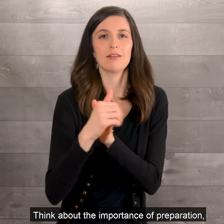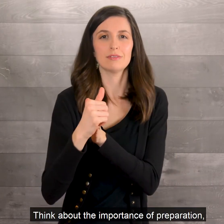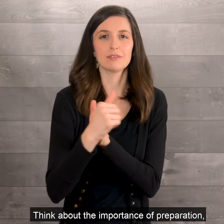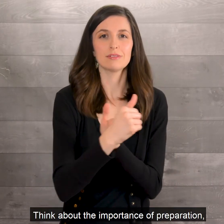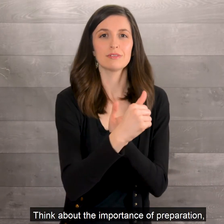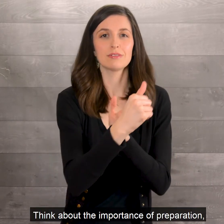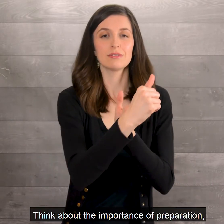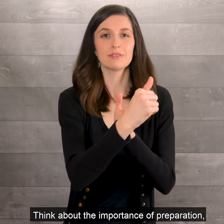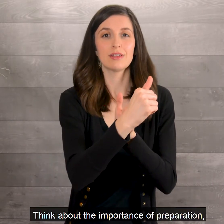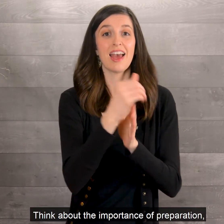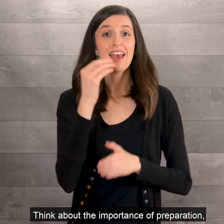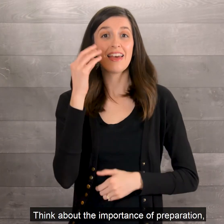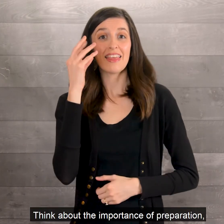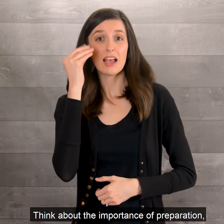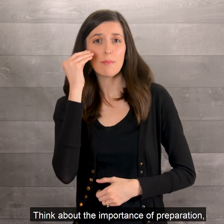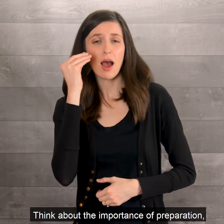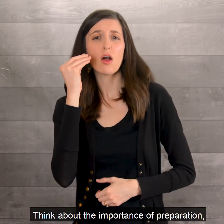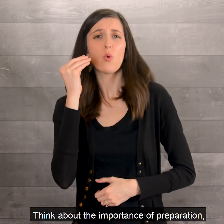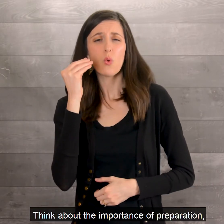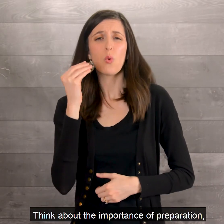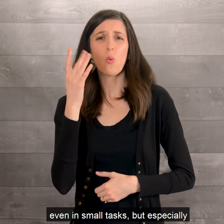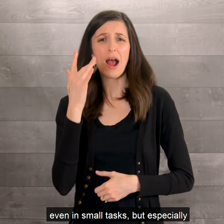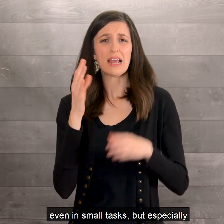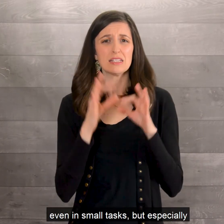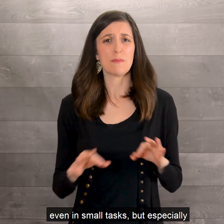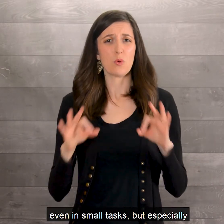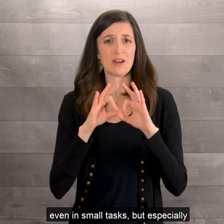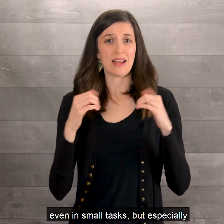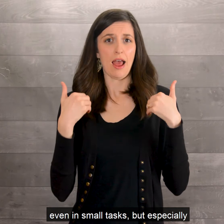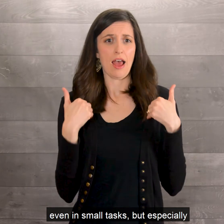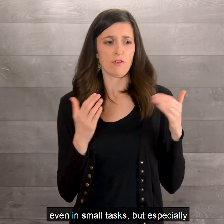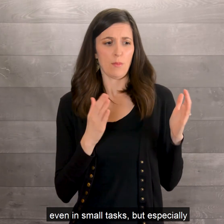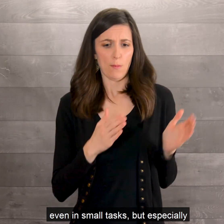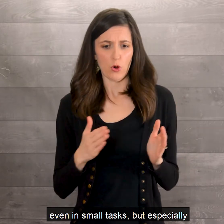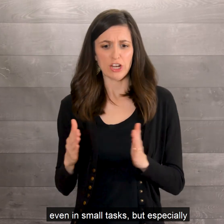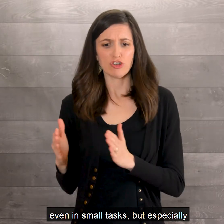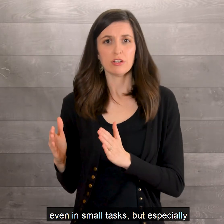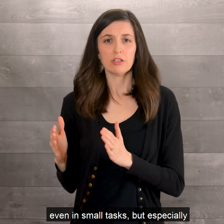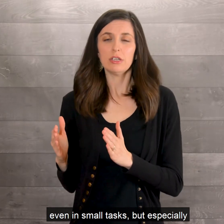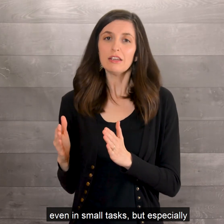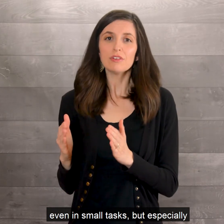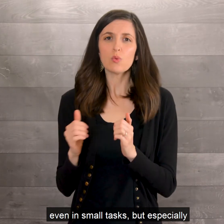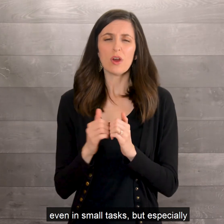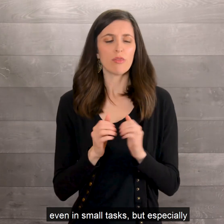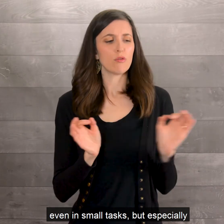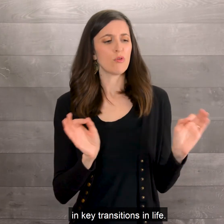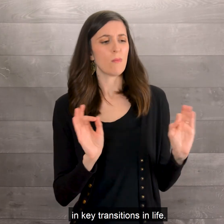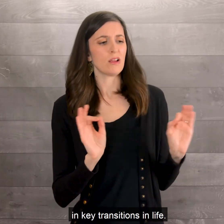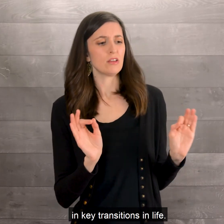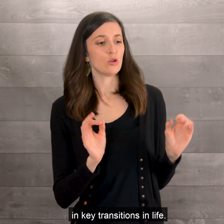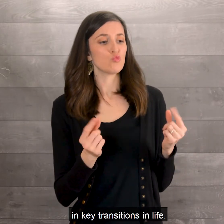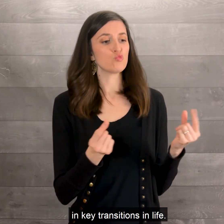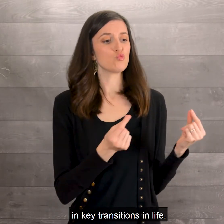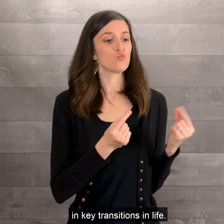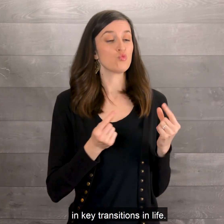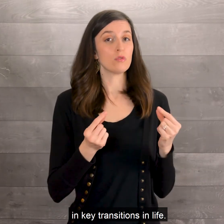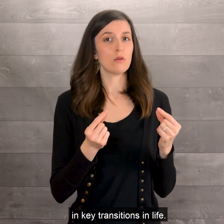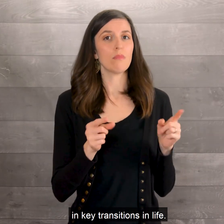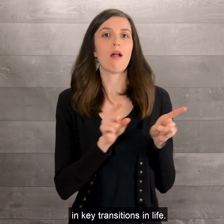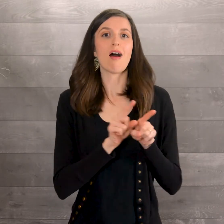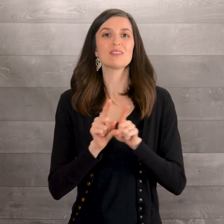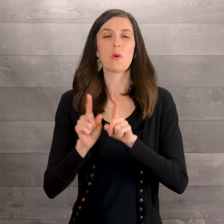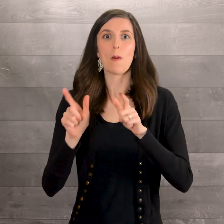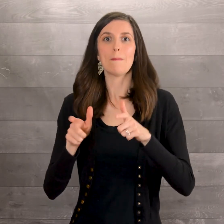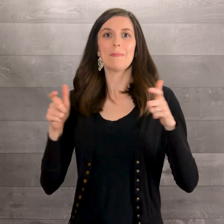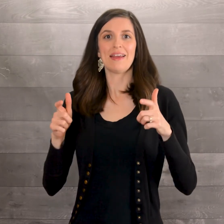Think about the importance of preparation, even in small tasks, but especially in key transitions